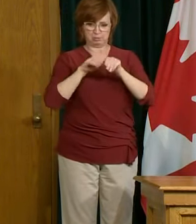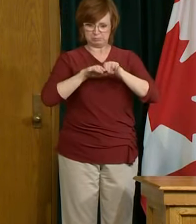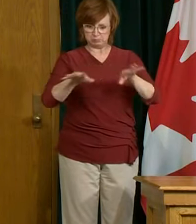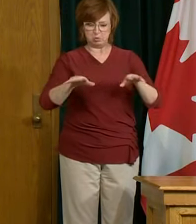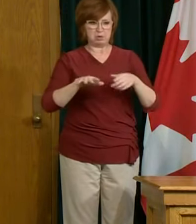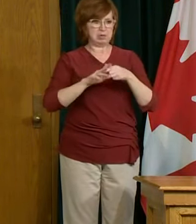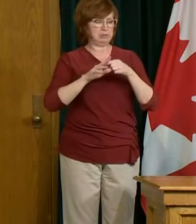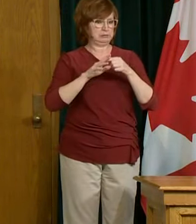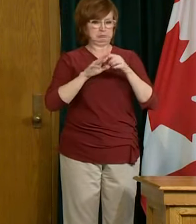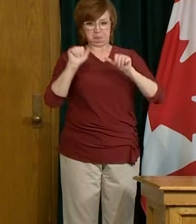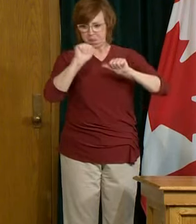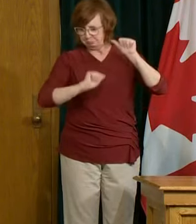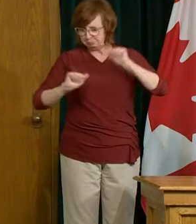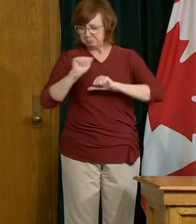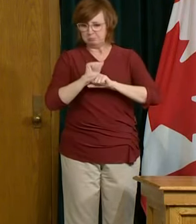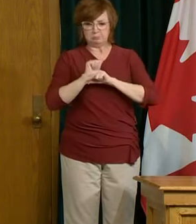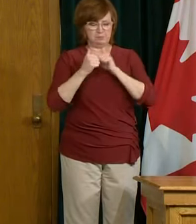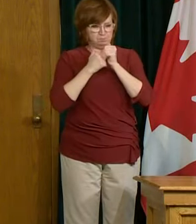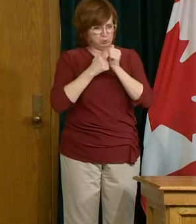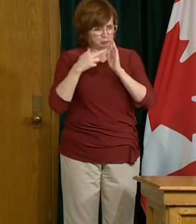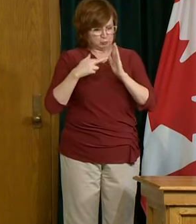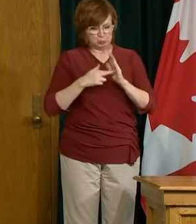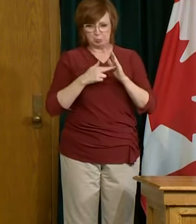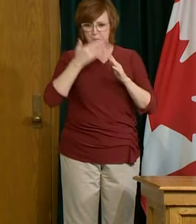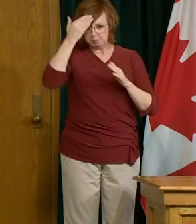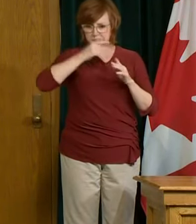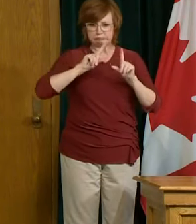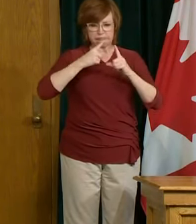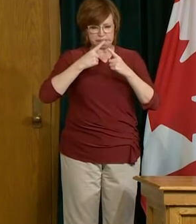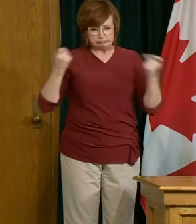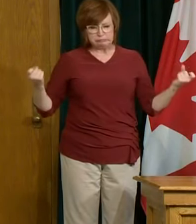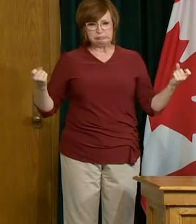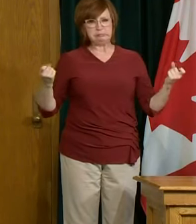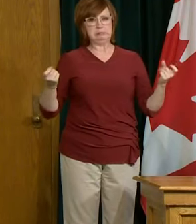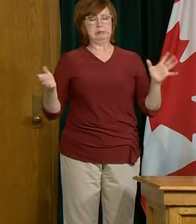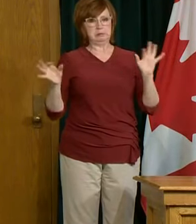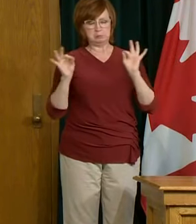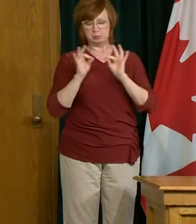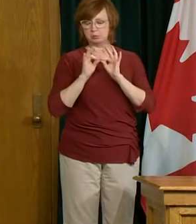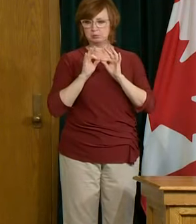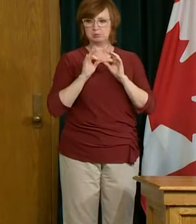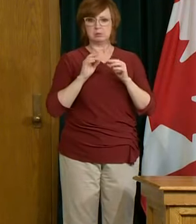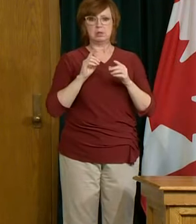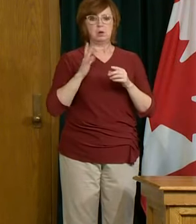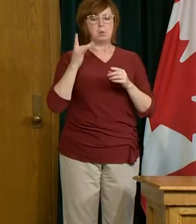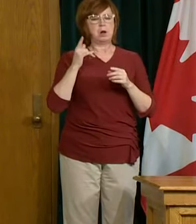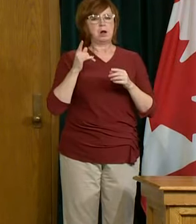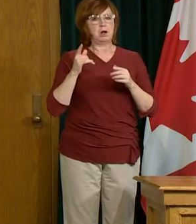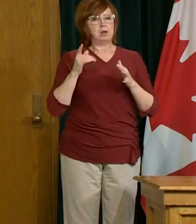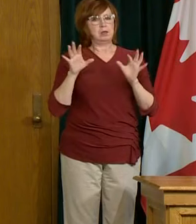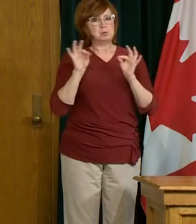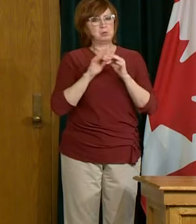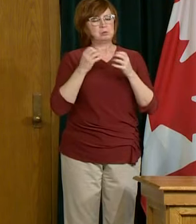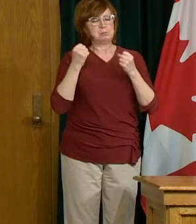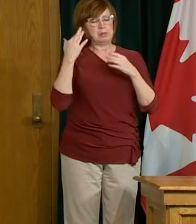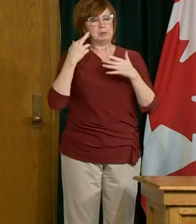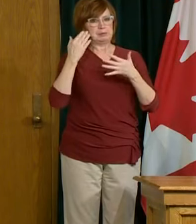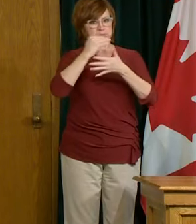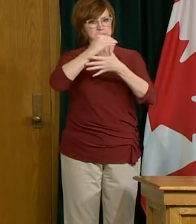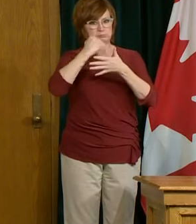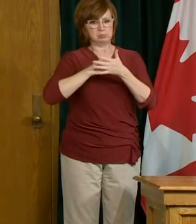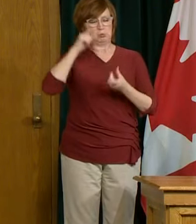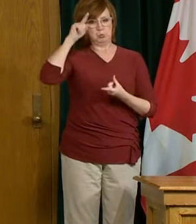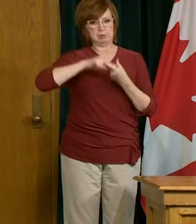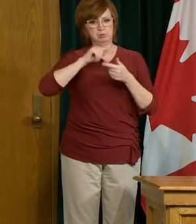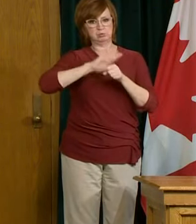the highest level of precautions and protocols are in place to minimize the introduction of COVID into the workflow. So that means the same things